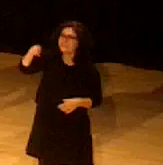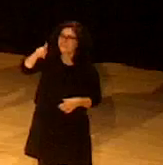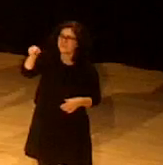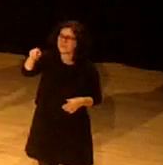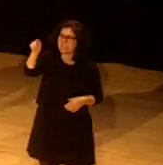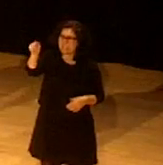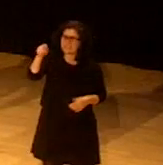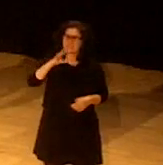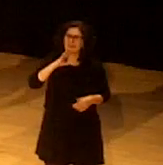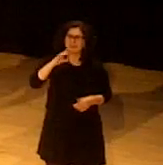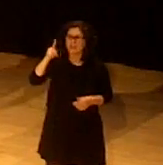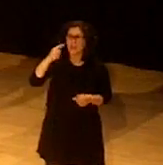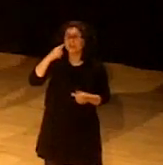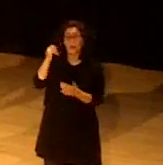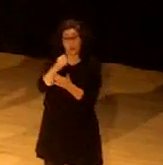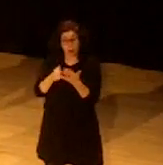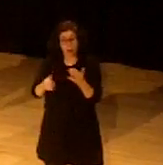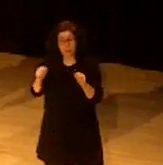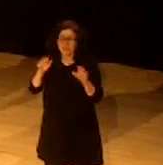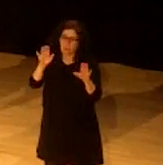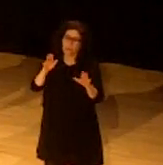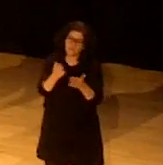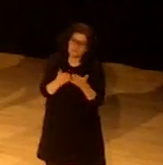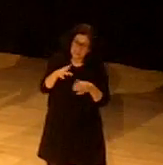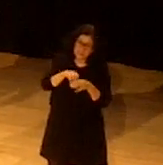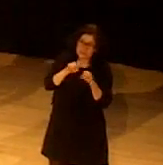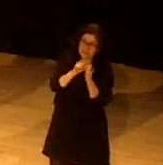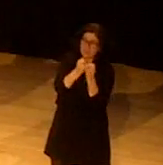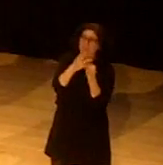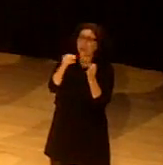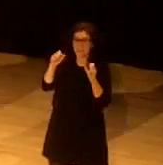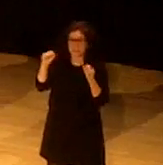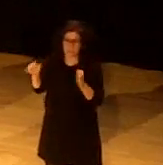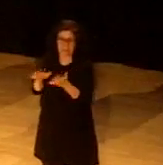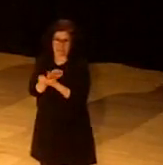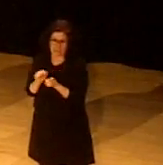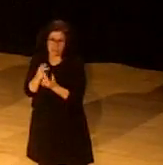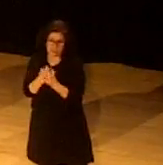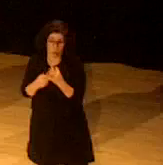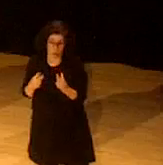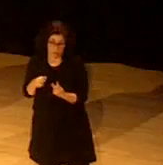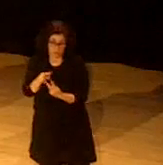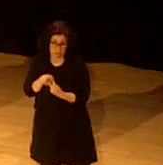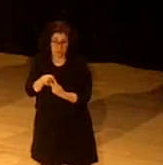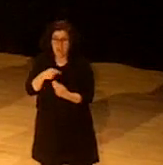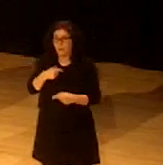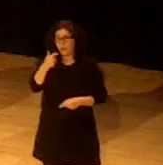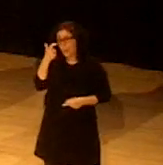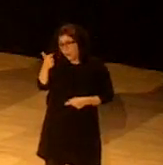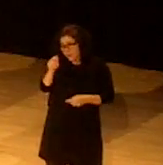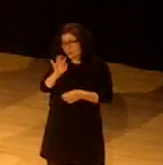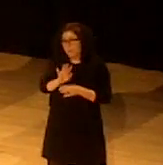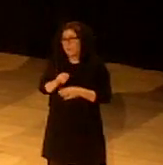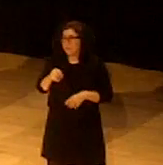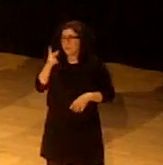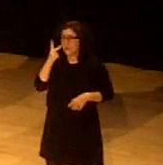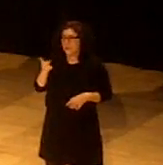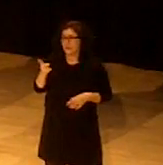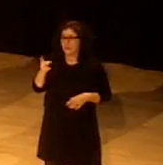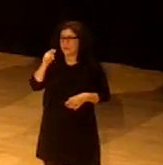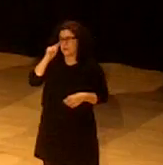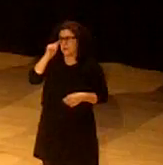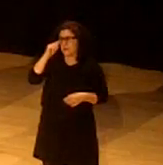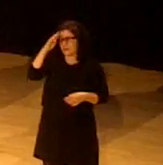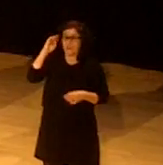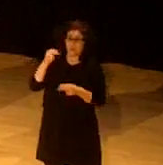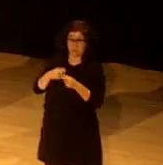in our society and a tremendously damaging thing. And when I was watching it and I saw, and they